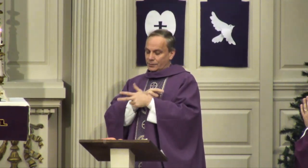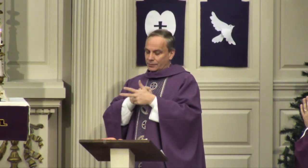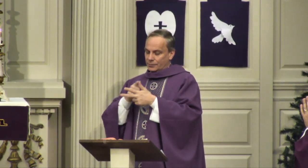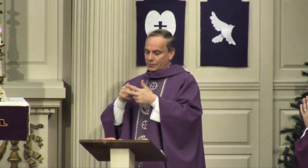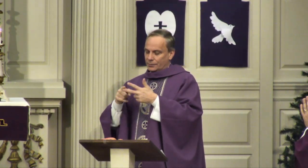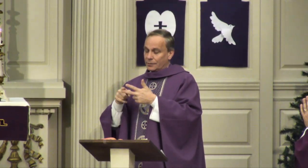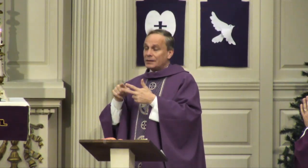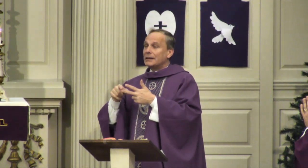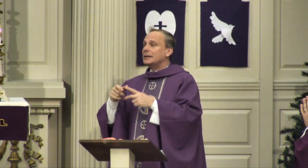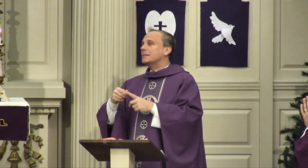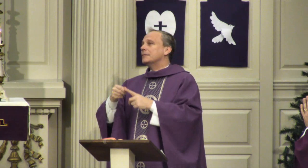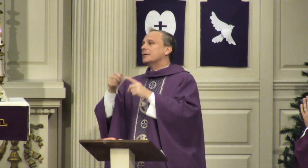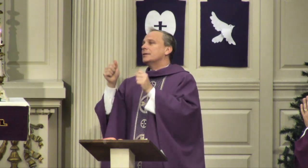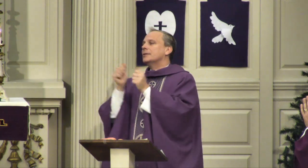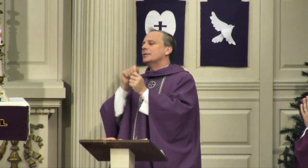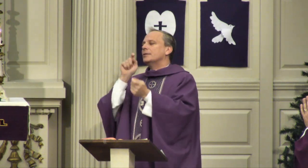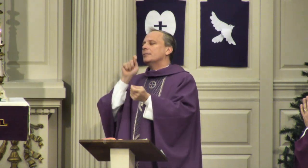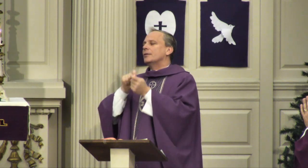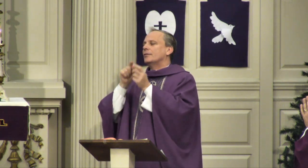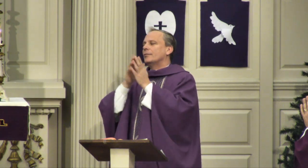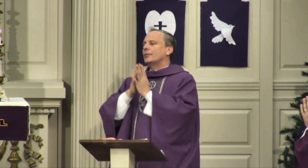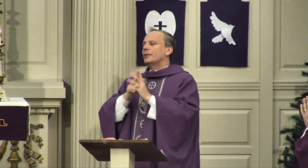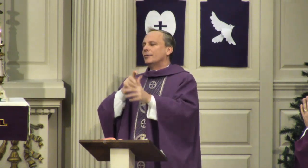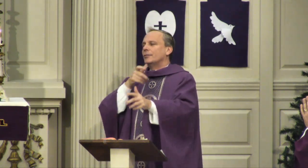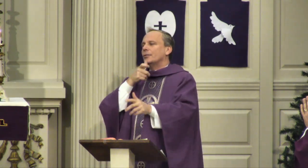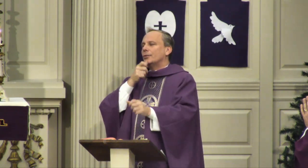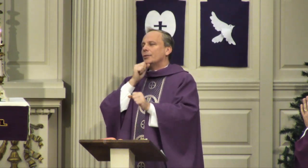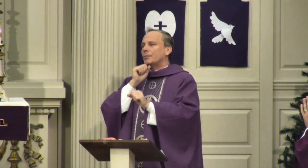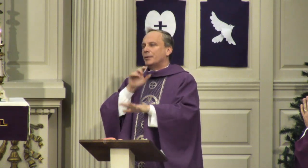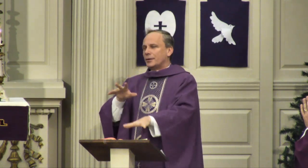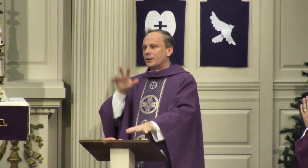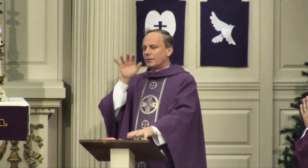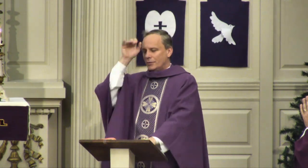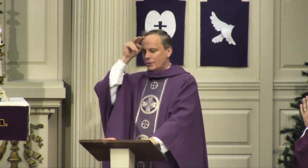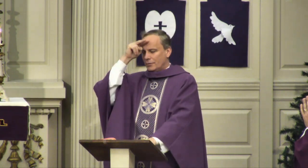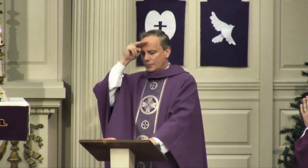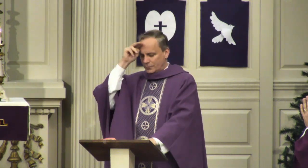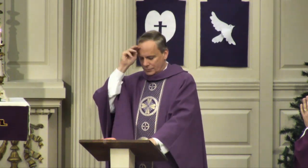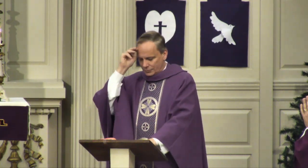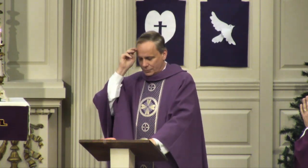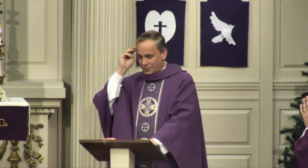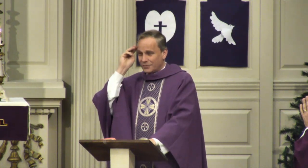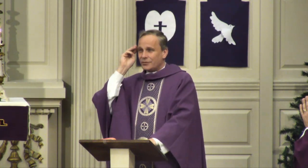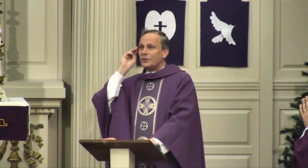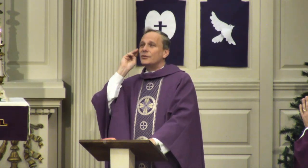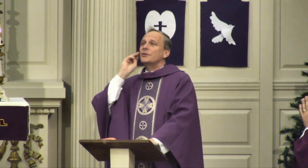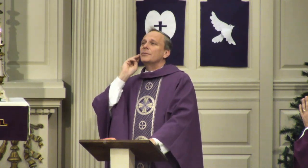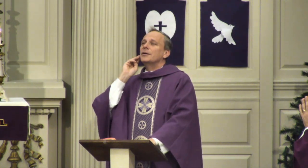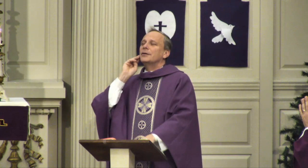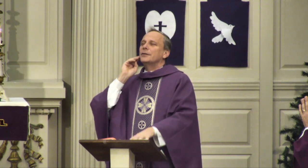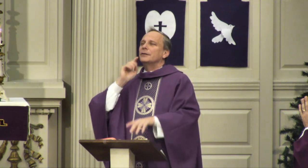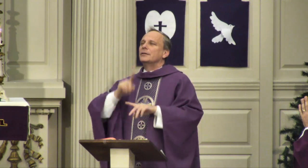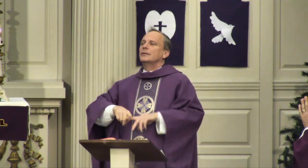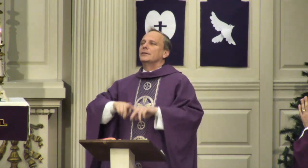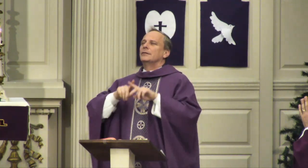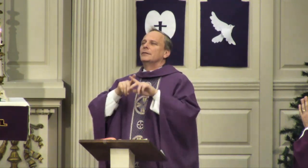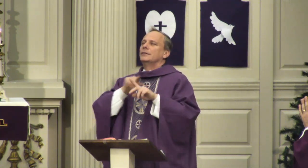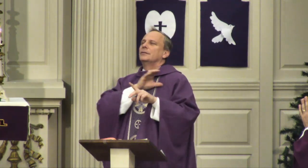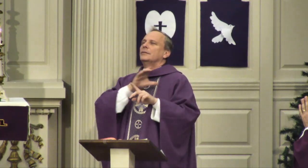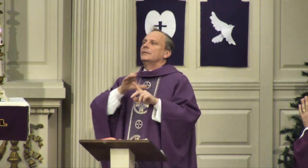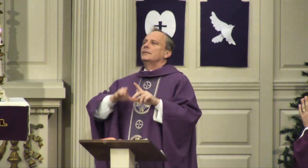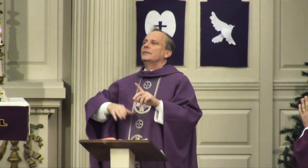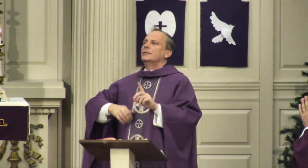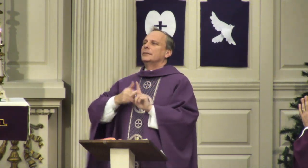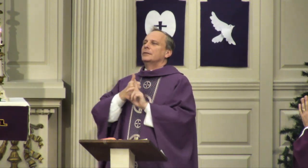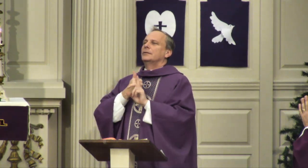St. Joseph, and especially with the perfect prayer of the Blessed Ever-Virgin Mary.